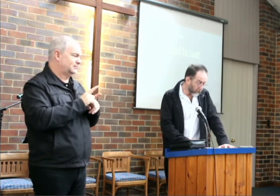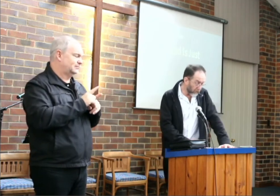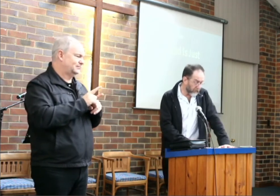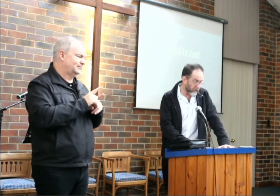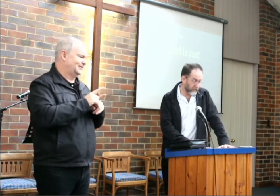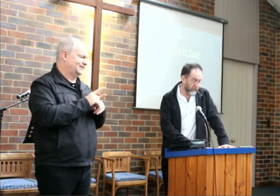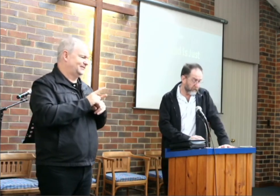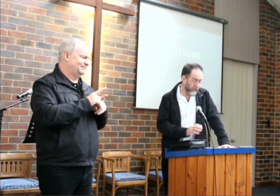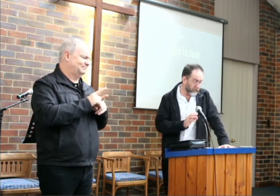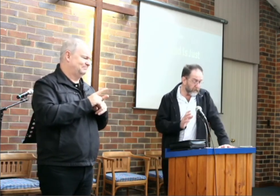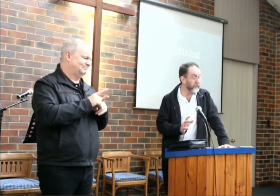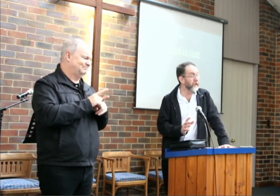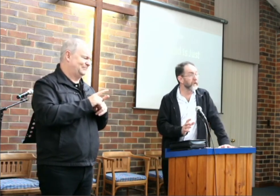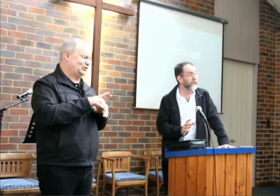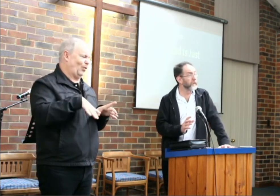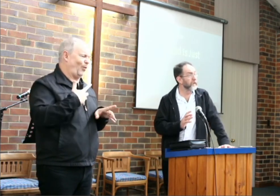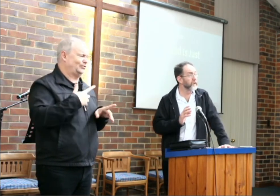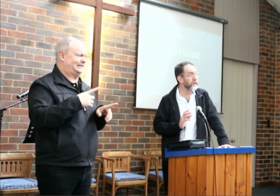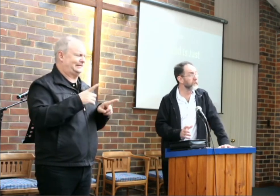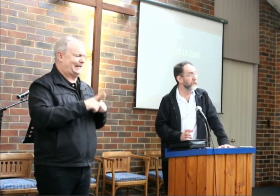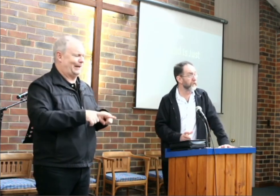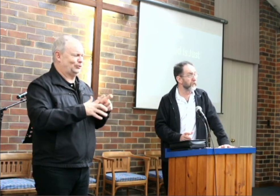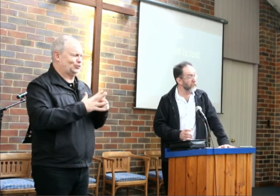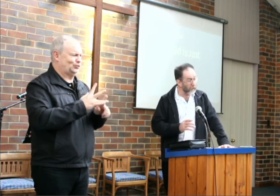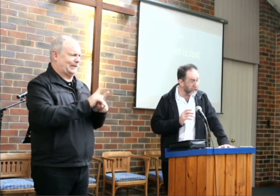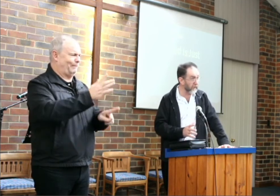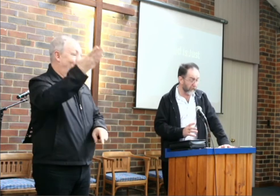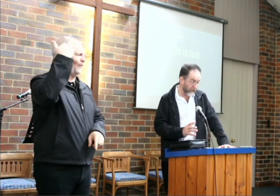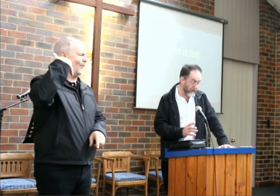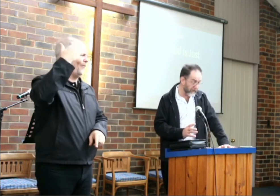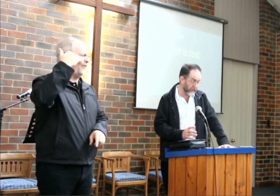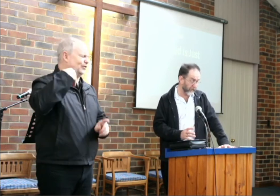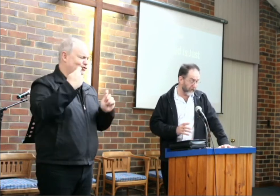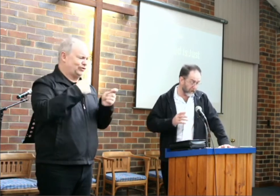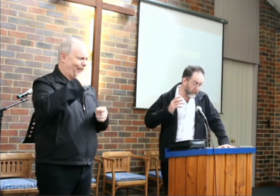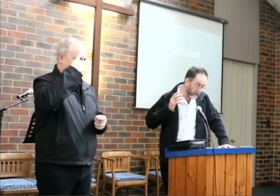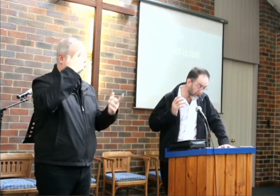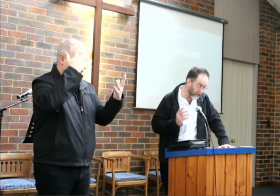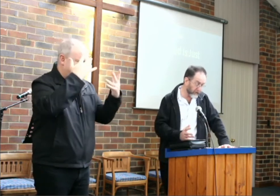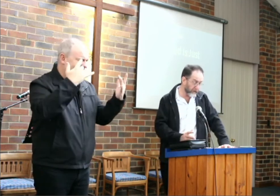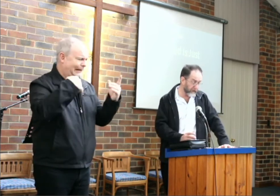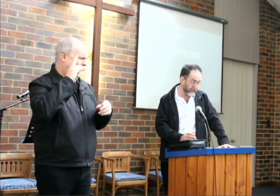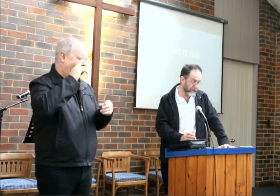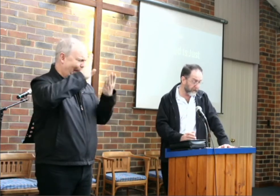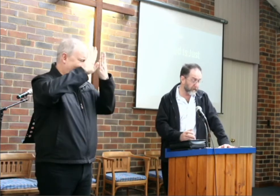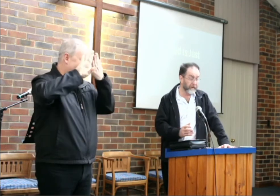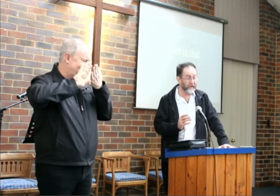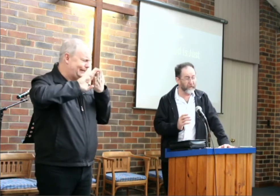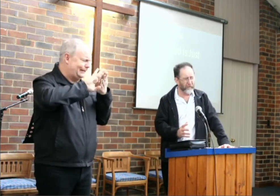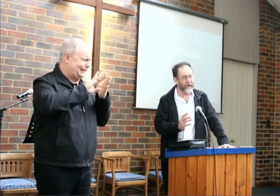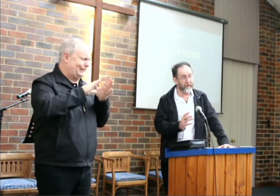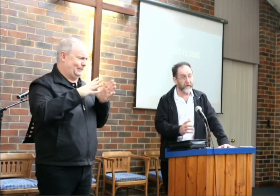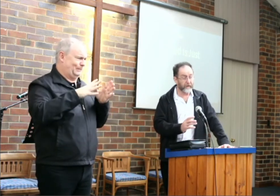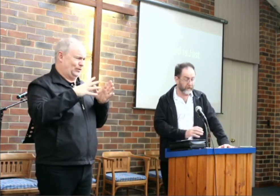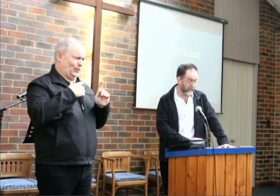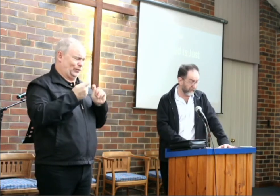not want to do the things that you used to do, not think the way you used to think, because turning from sin is the